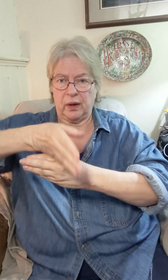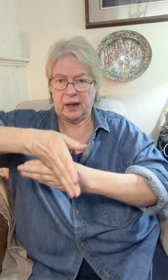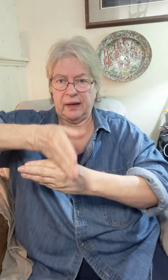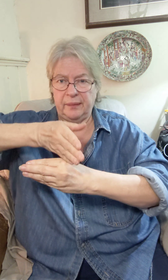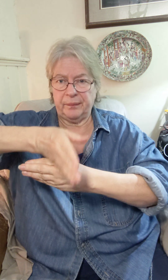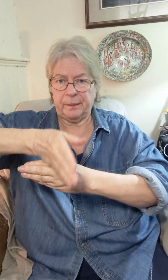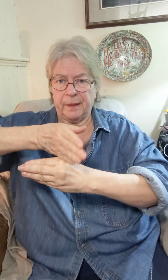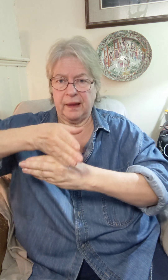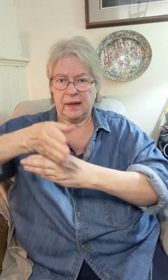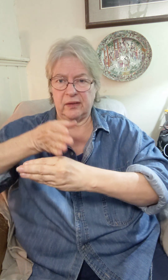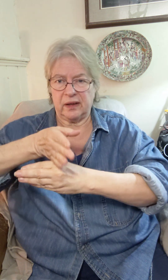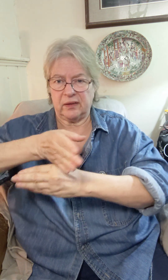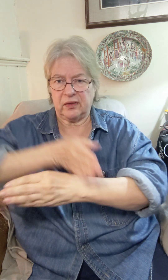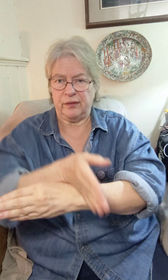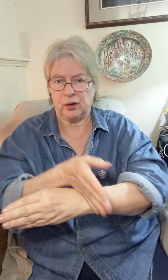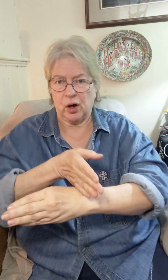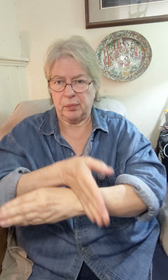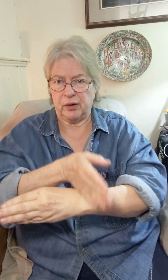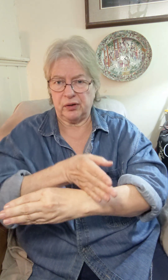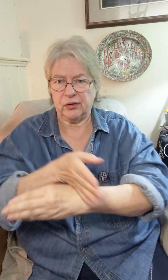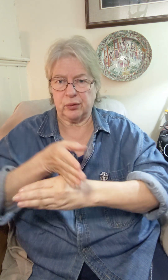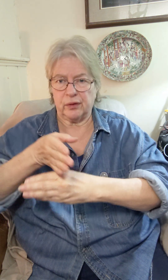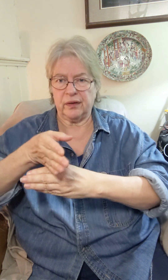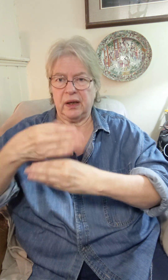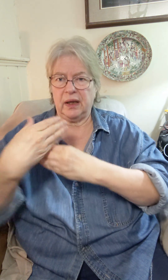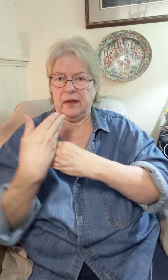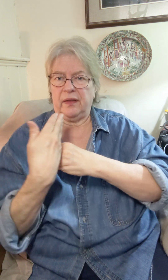way, that's like the sign for carpenter, sort of, they